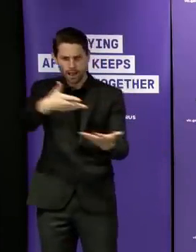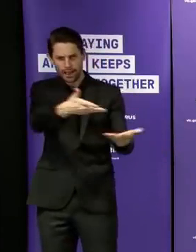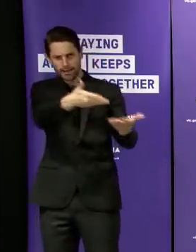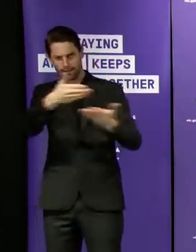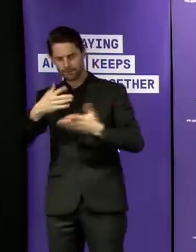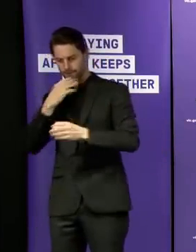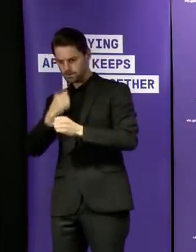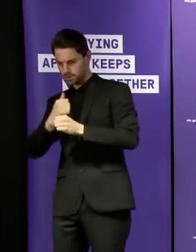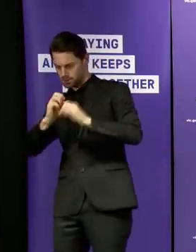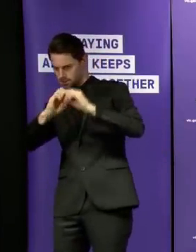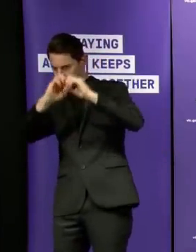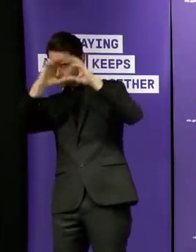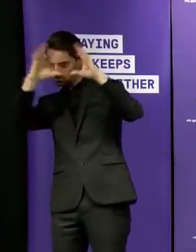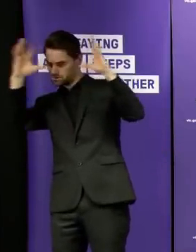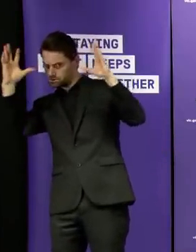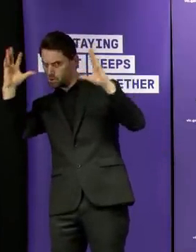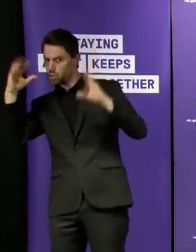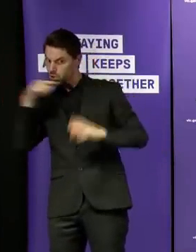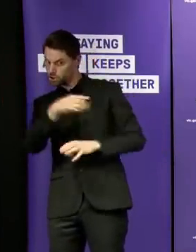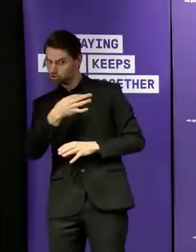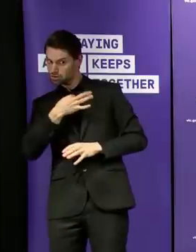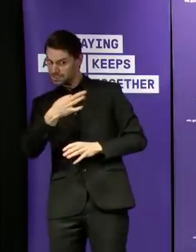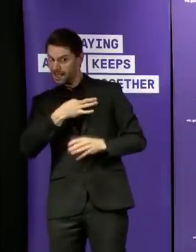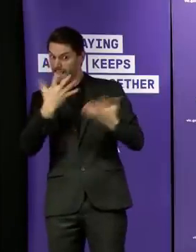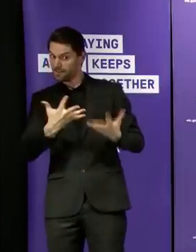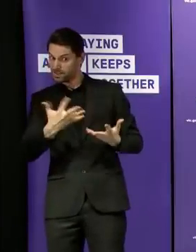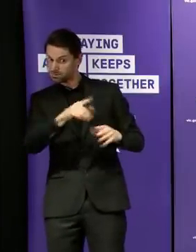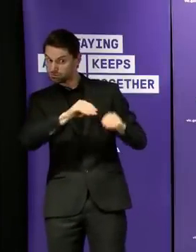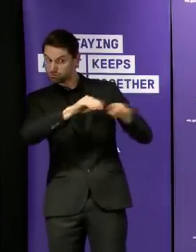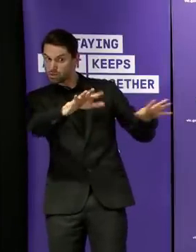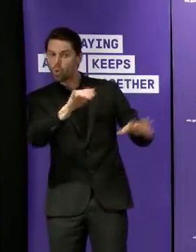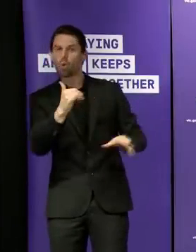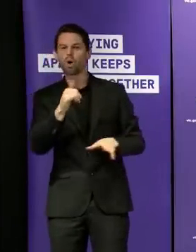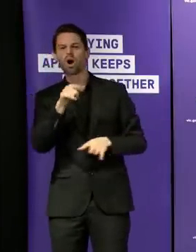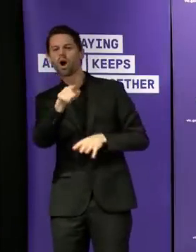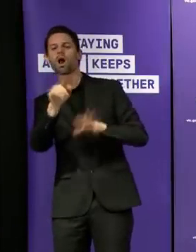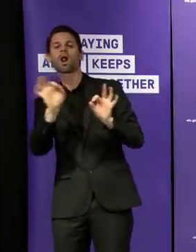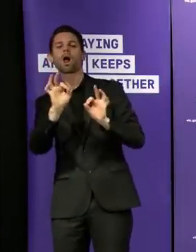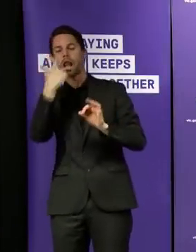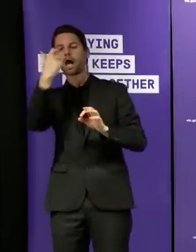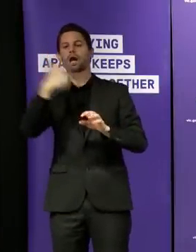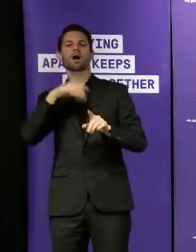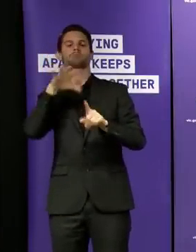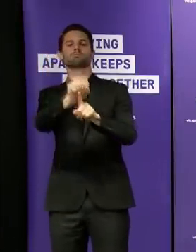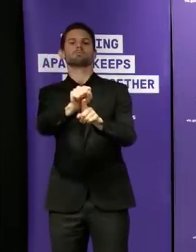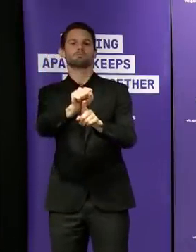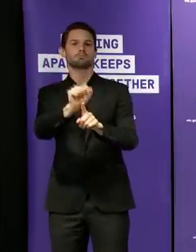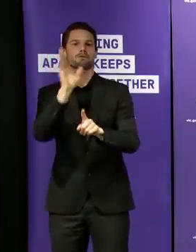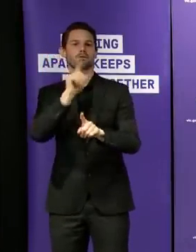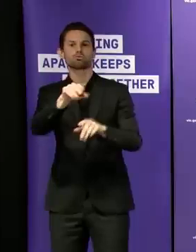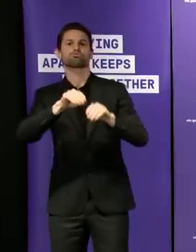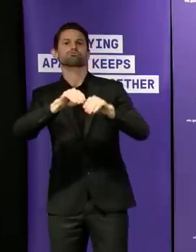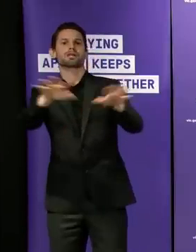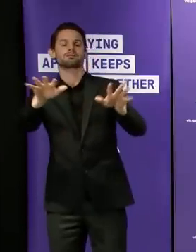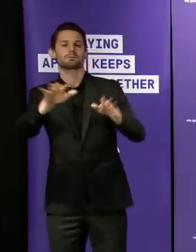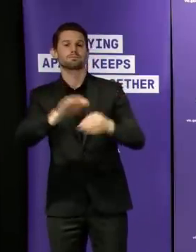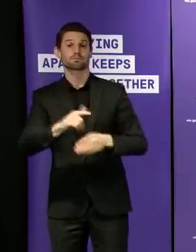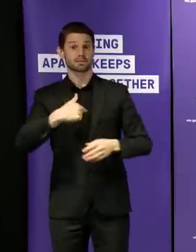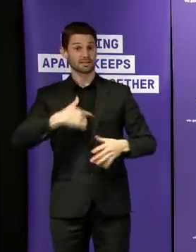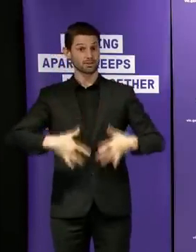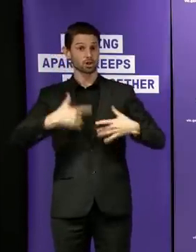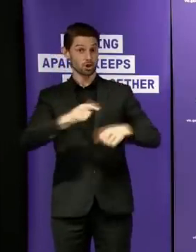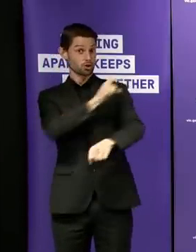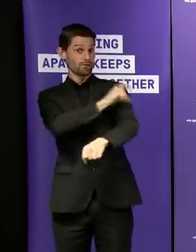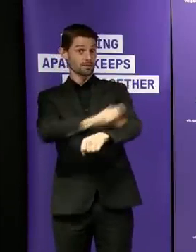just as important as the numbers on any given day. We are very confident that we, by the 1st of